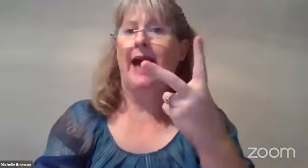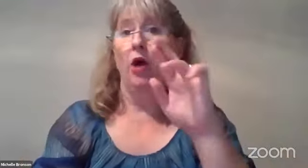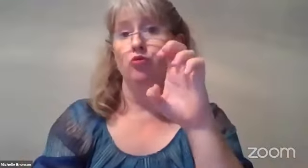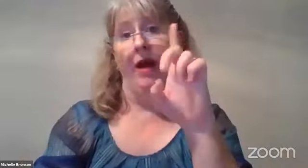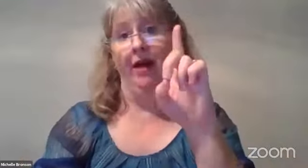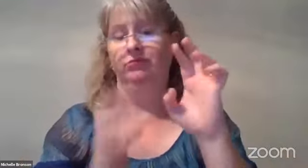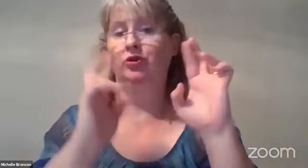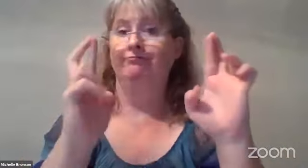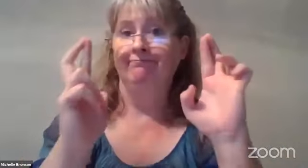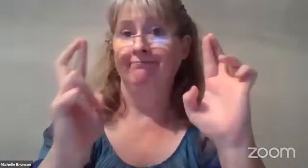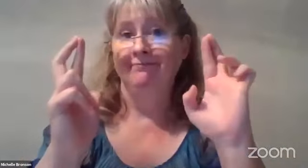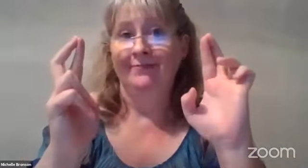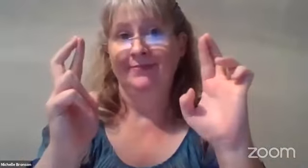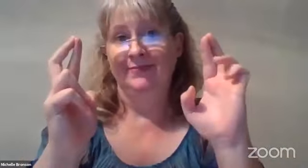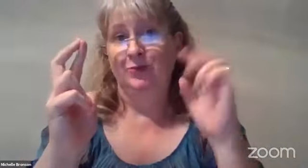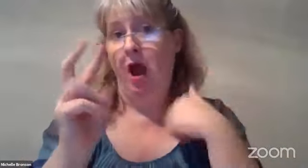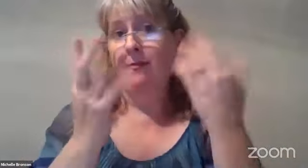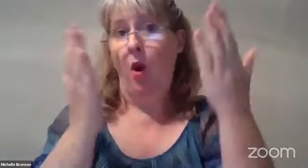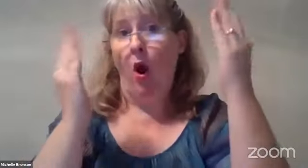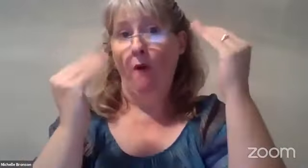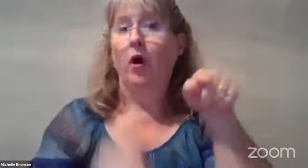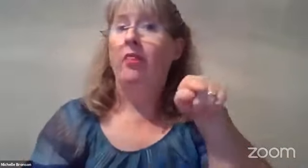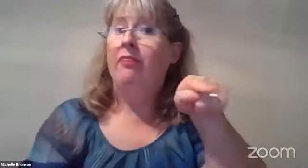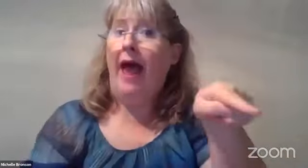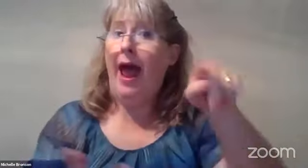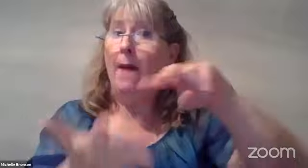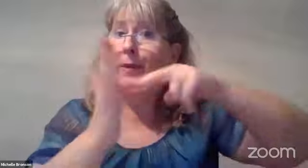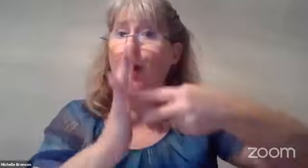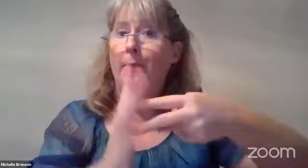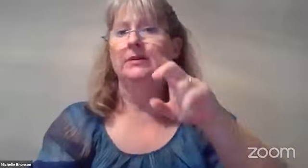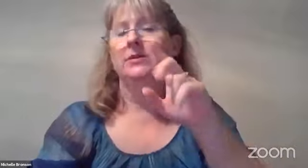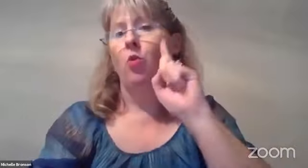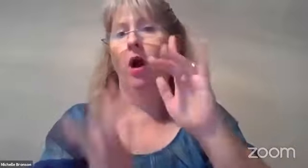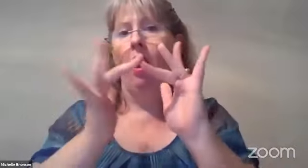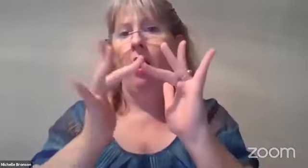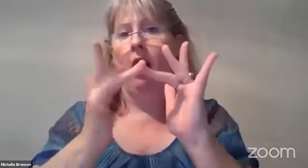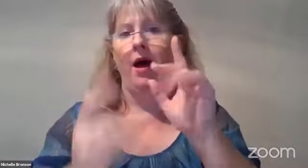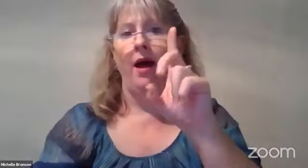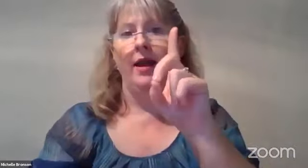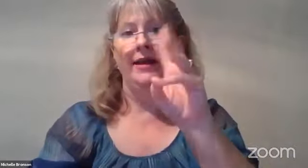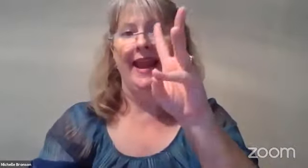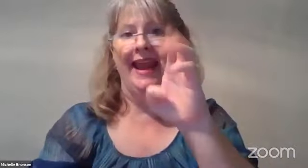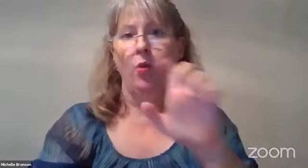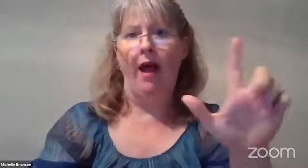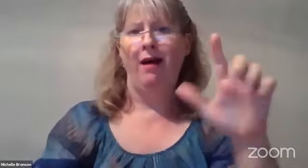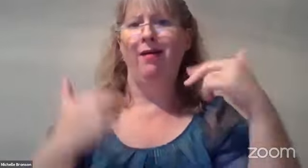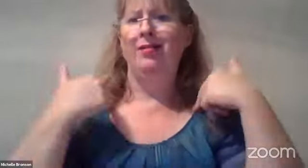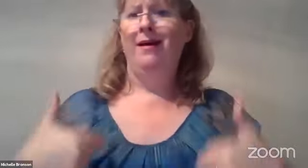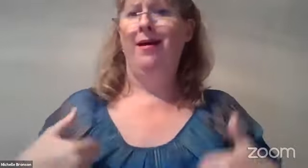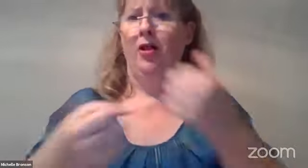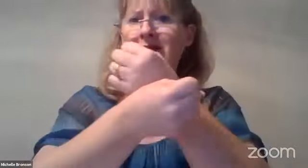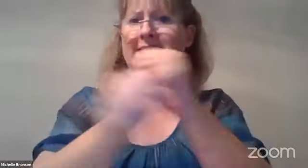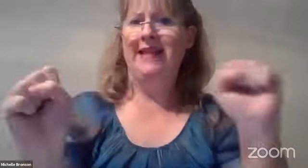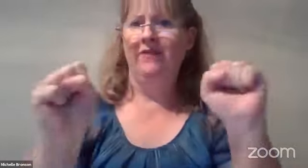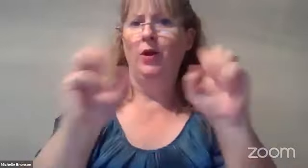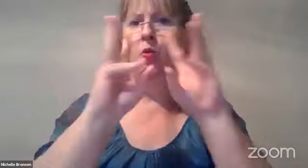funds available in the second round, hopefully. I am hopeful too that the purpose of that is for